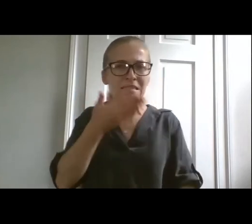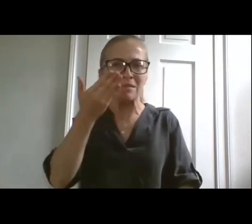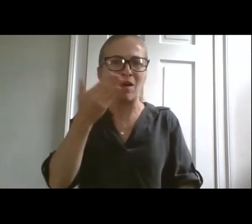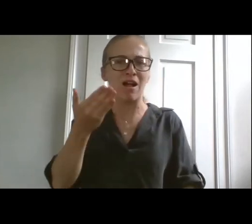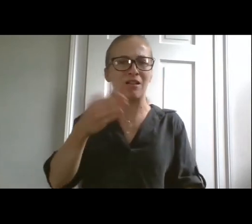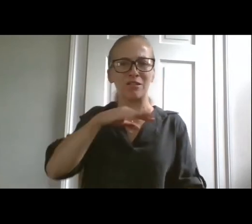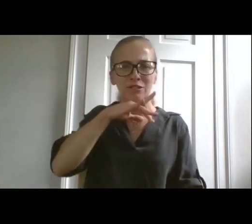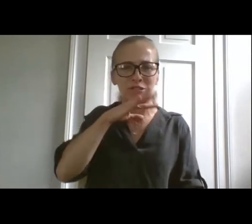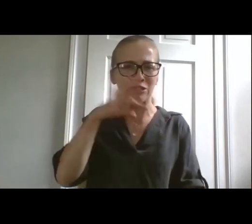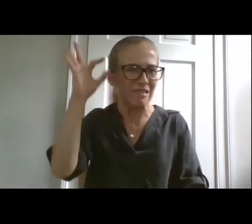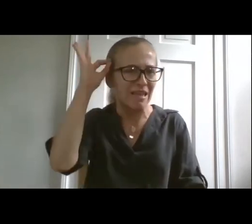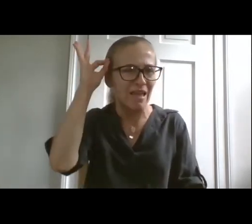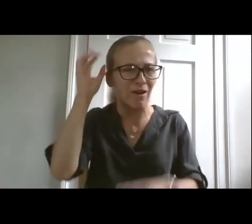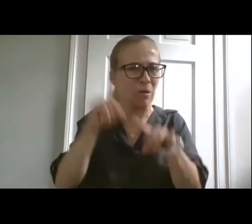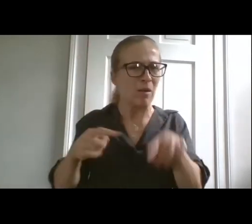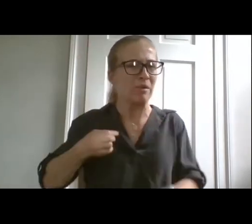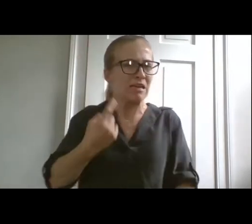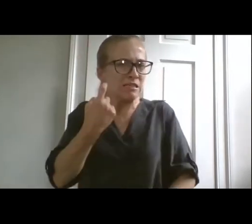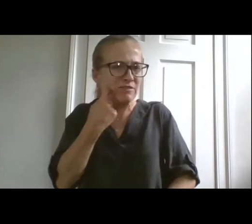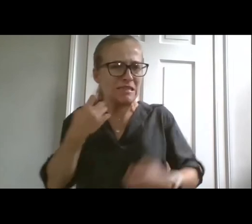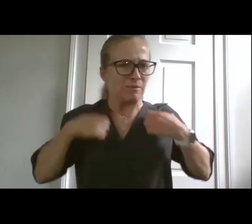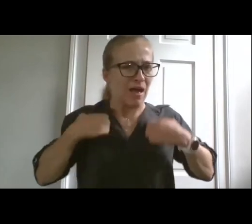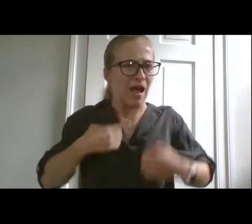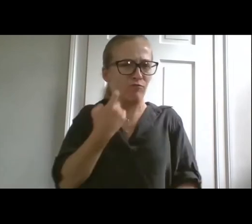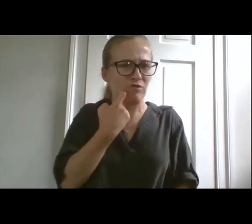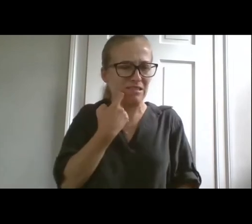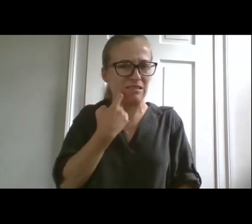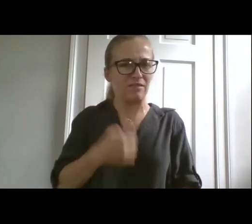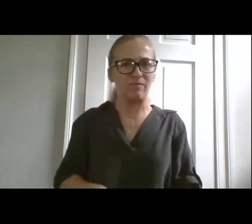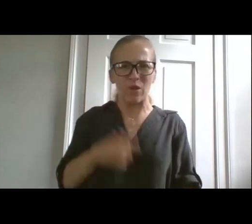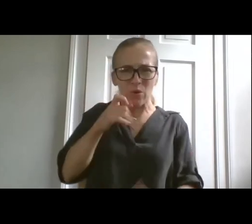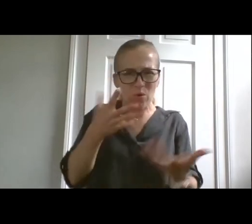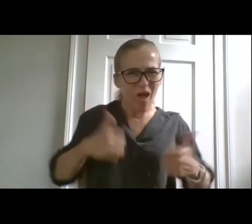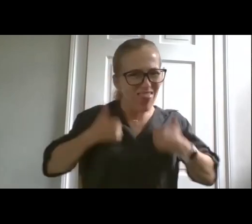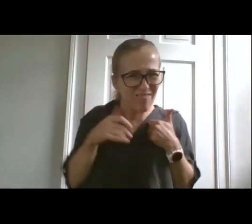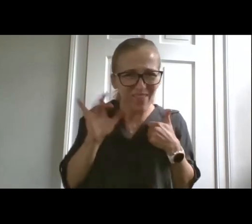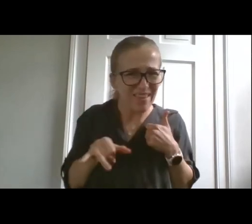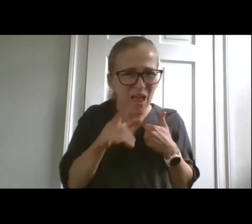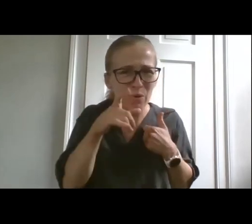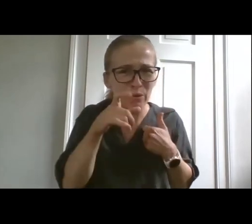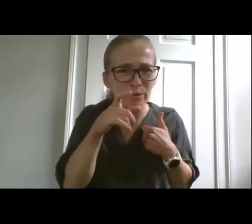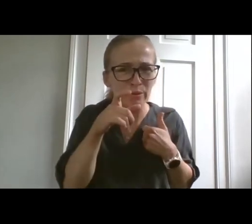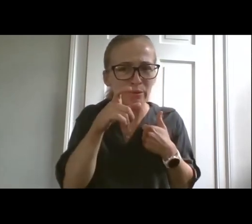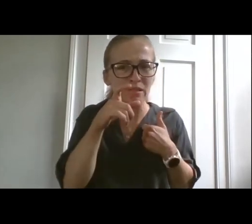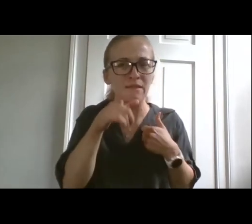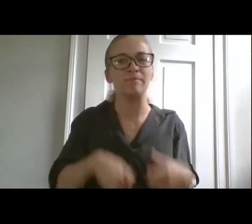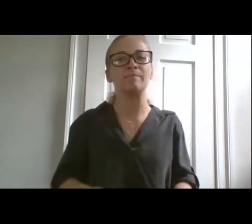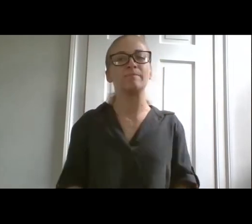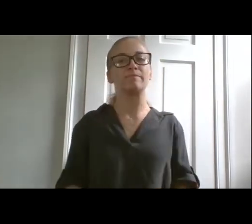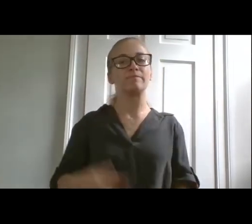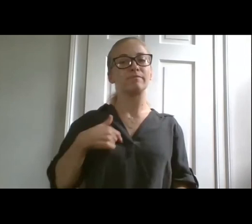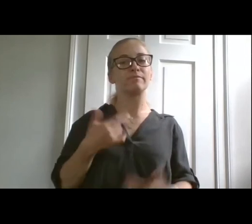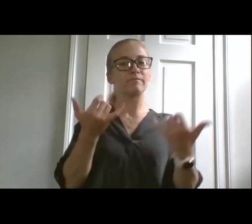hair about me, even though I've just taken a bath. Who would want to live like that? When I